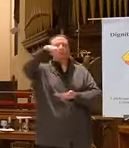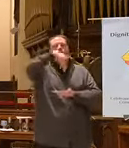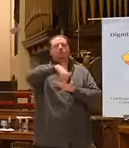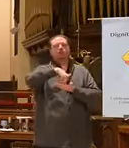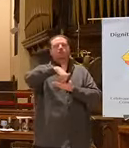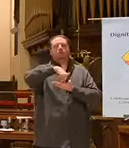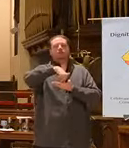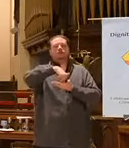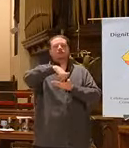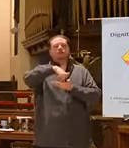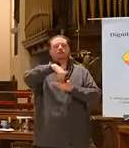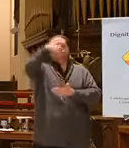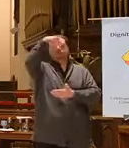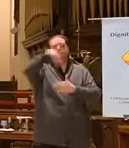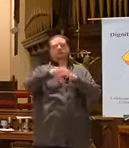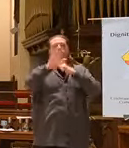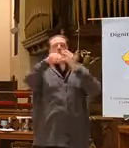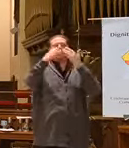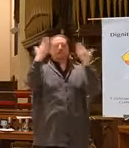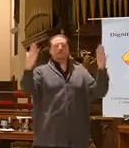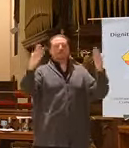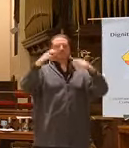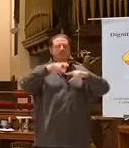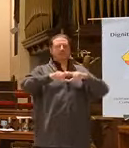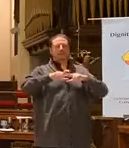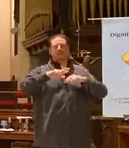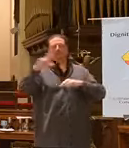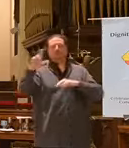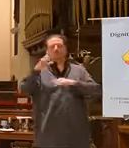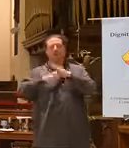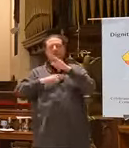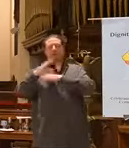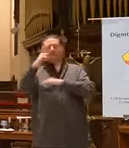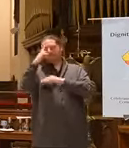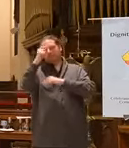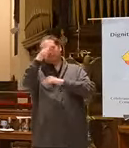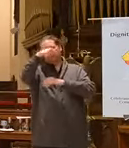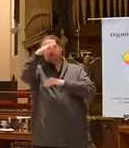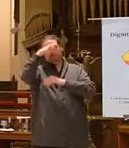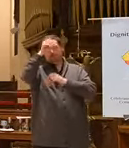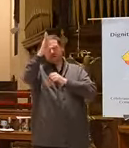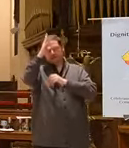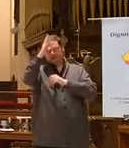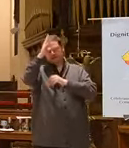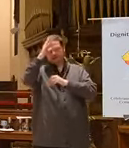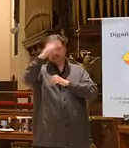rose again from the dead. He ascended into heaven and is seated at the right hand.